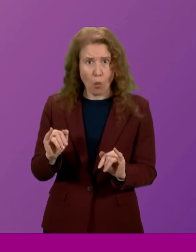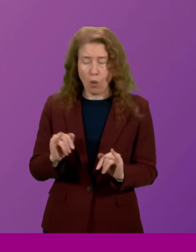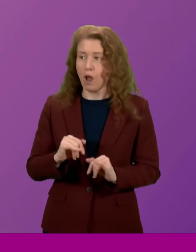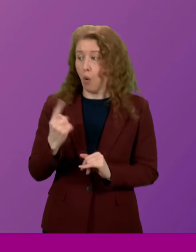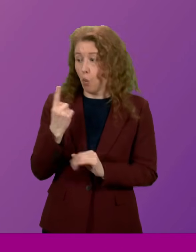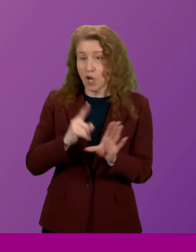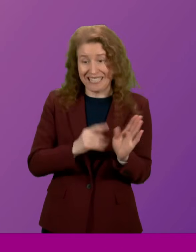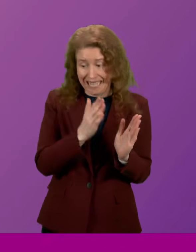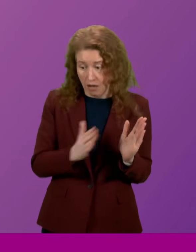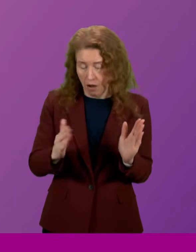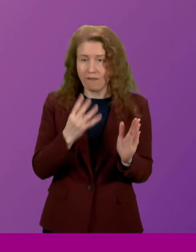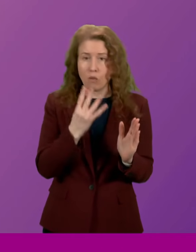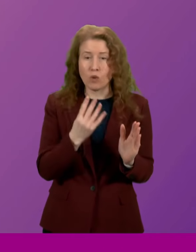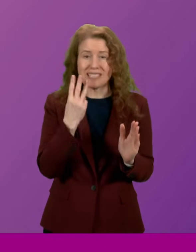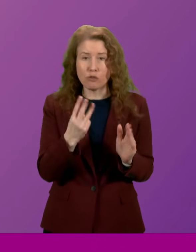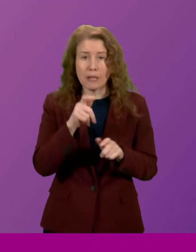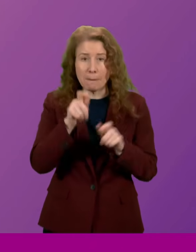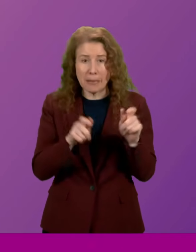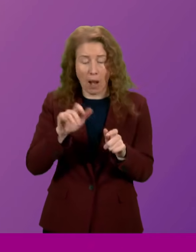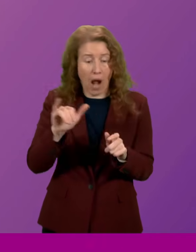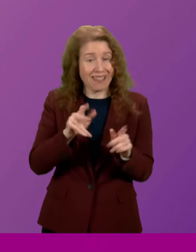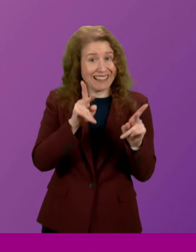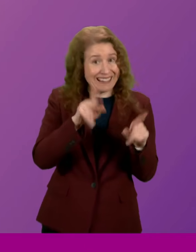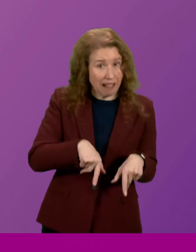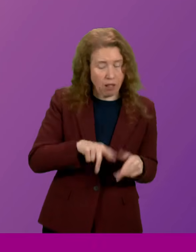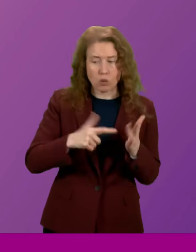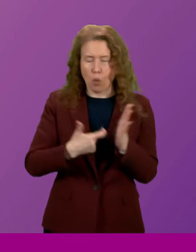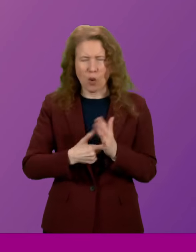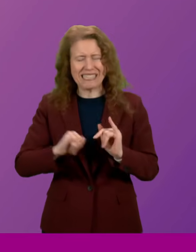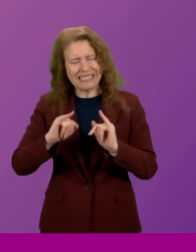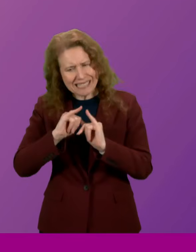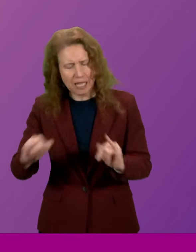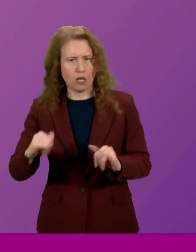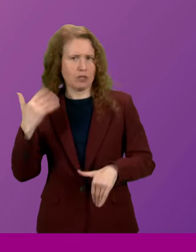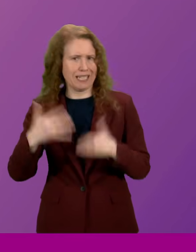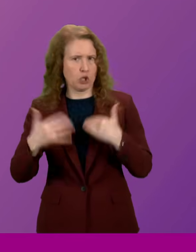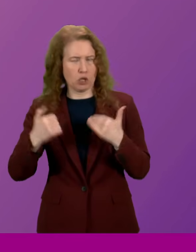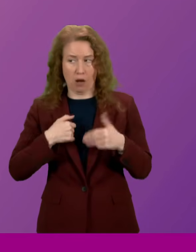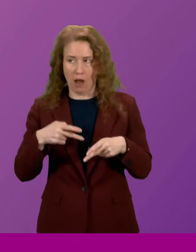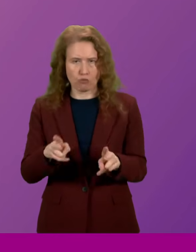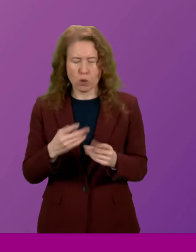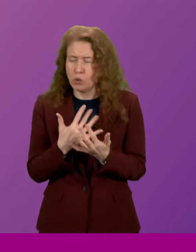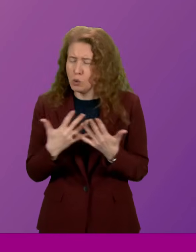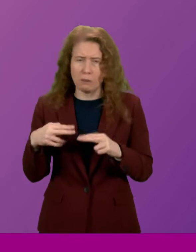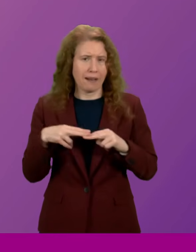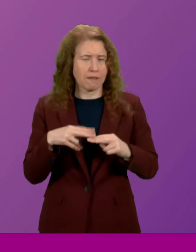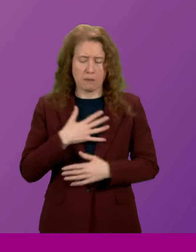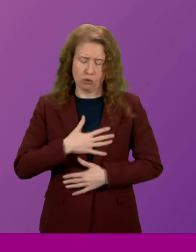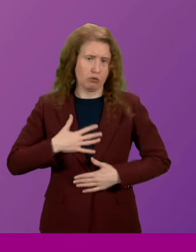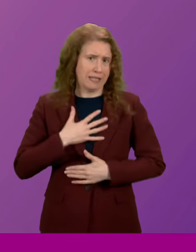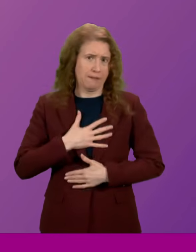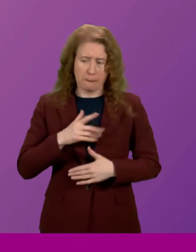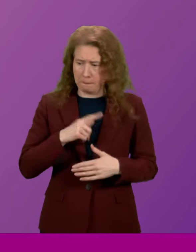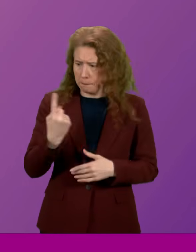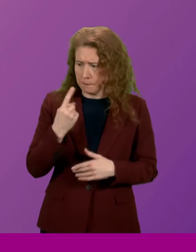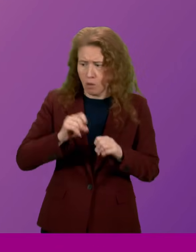In the last year, 43 people have either been killed or seriously injured on our roads. Far too many families are grieving the loss of